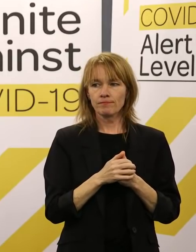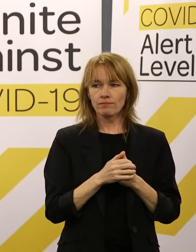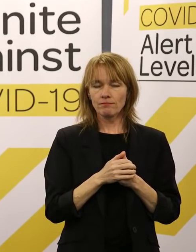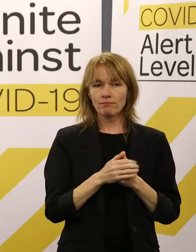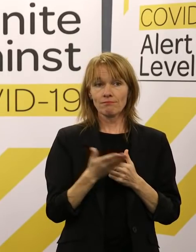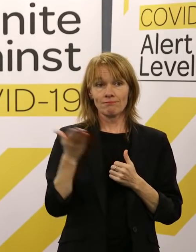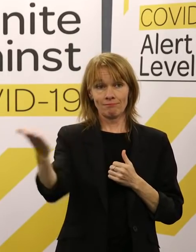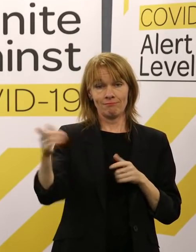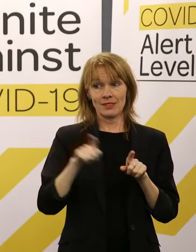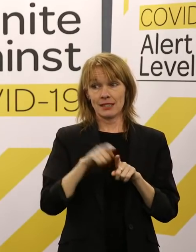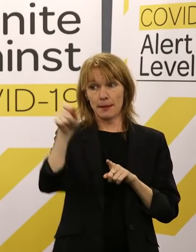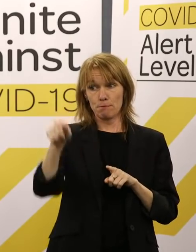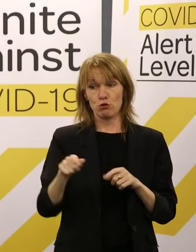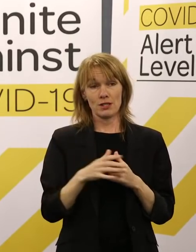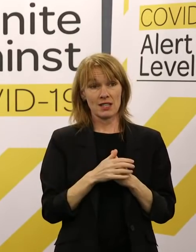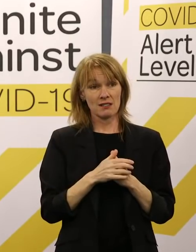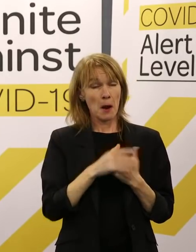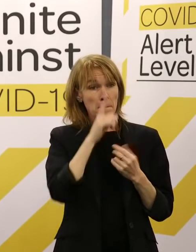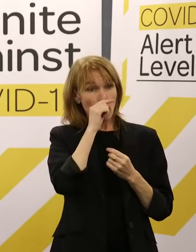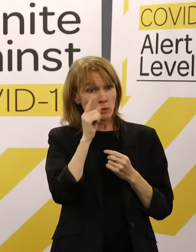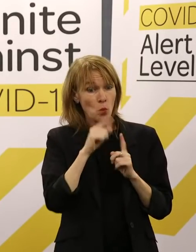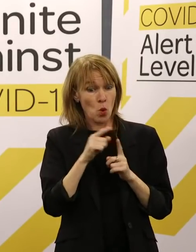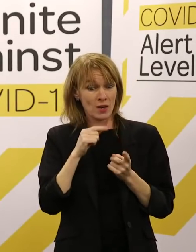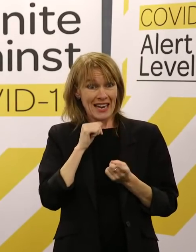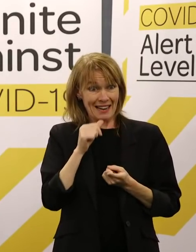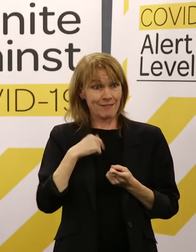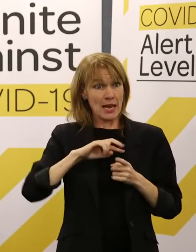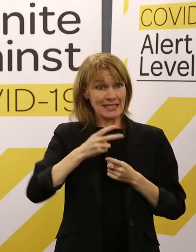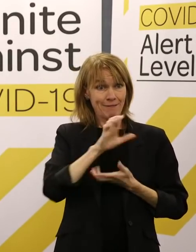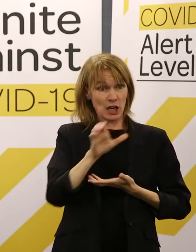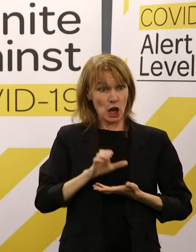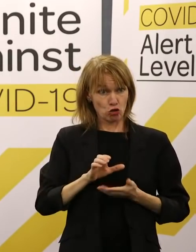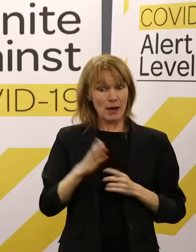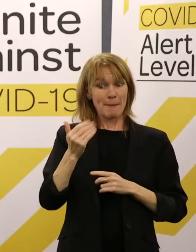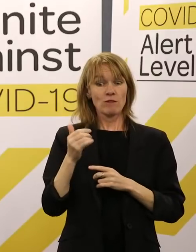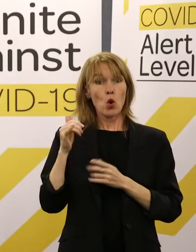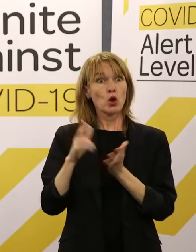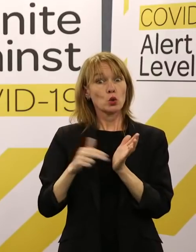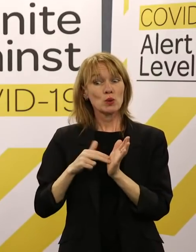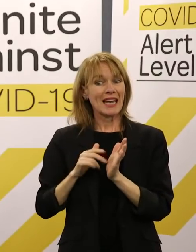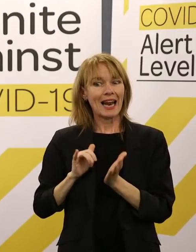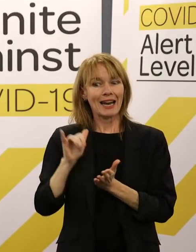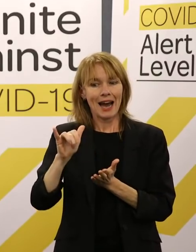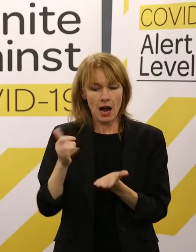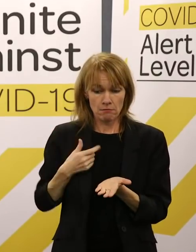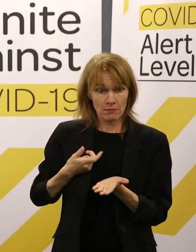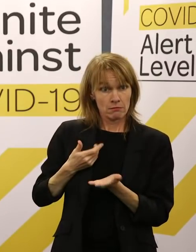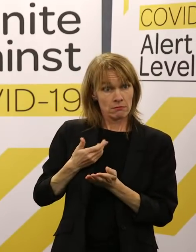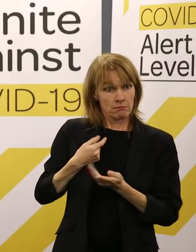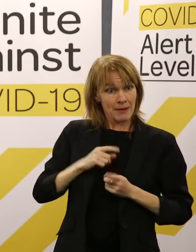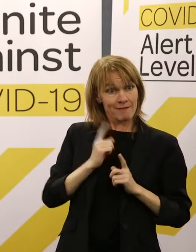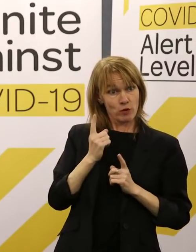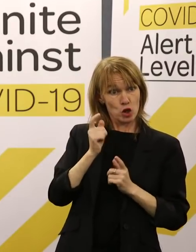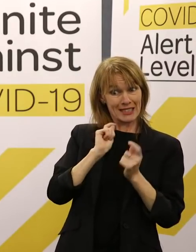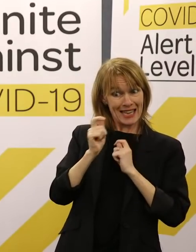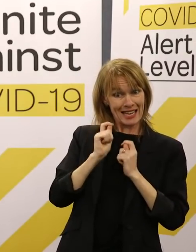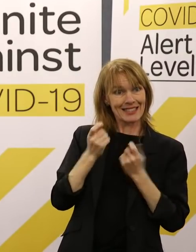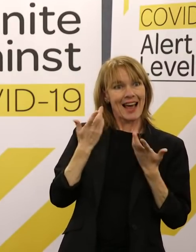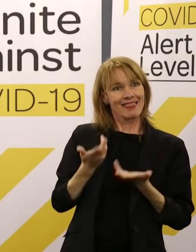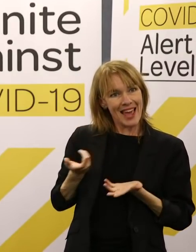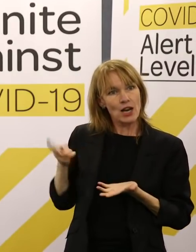airlines require a test before people board, or could they require 2 weeks of isolation before people board the plane? Well, it's